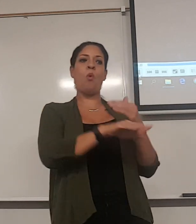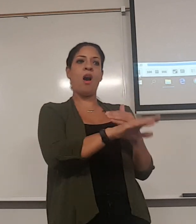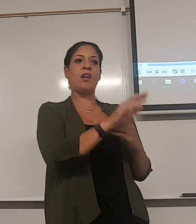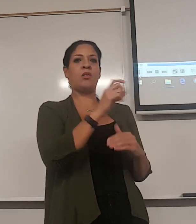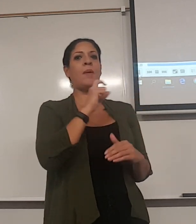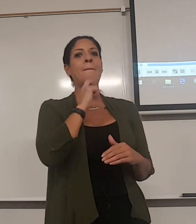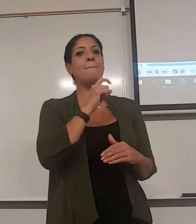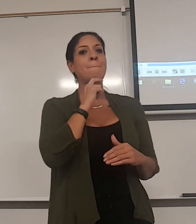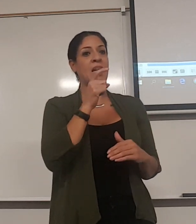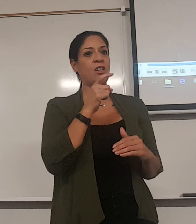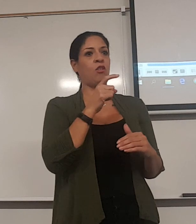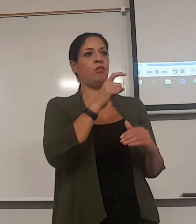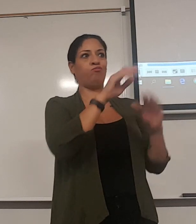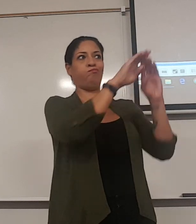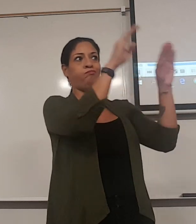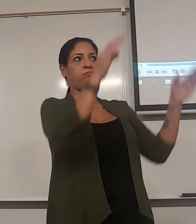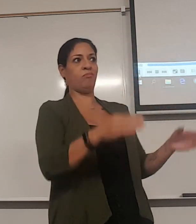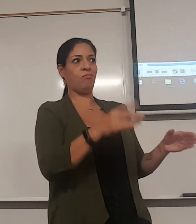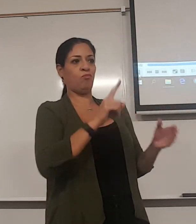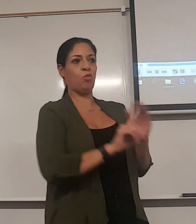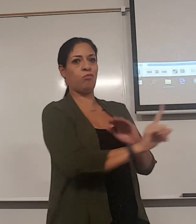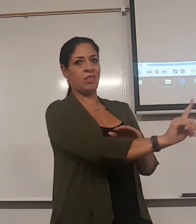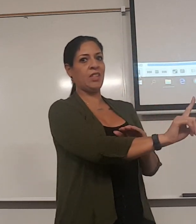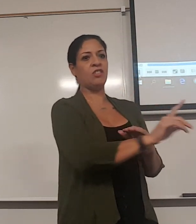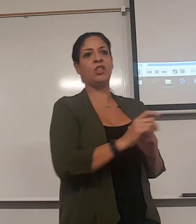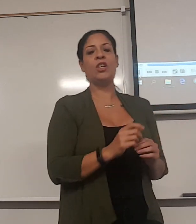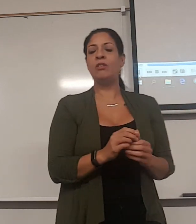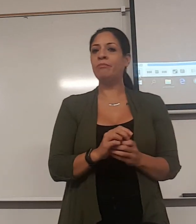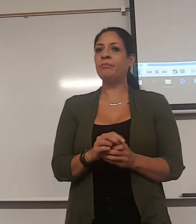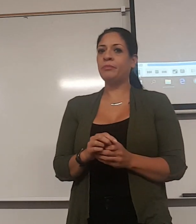bags through an x-ray machine just to go to school.